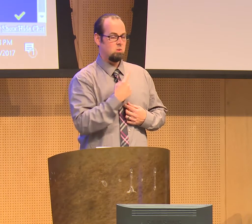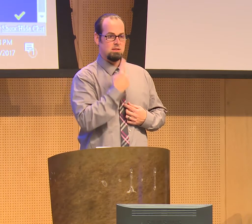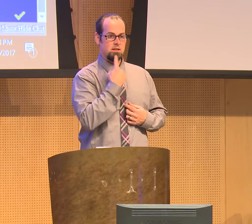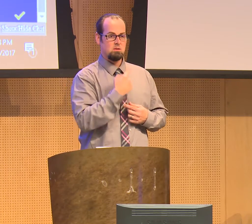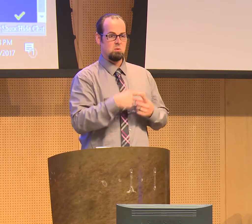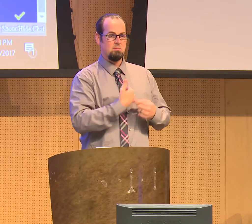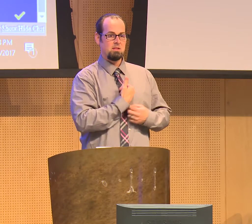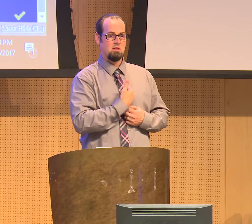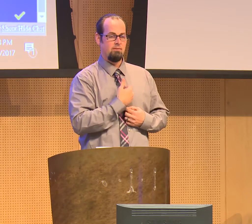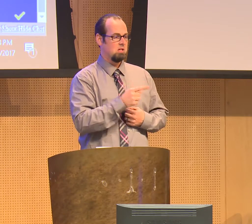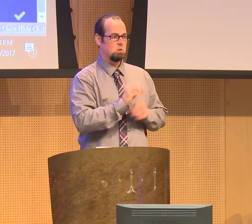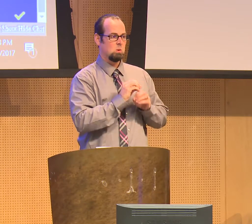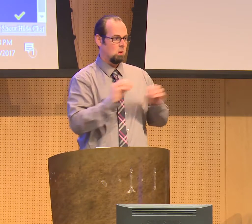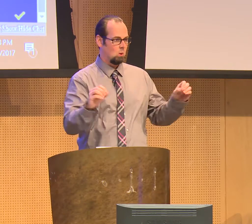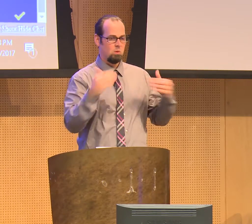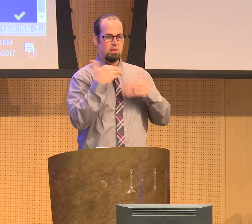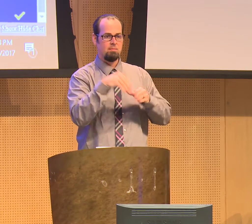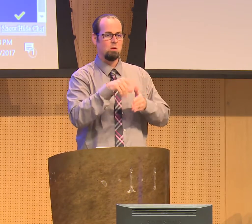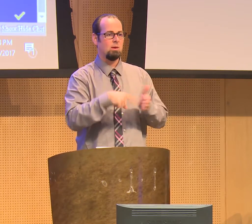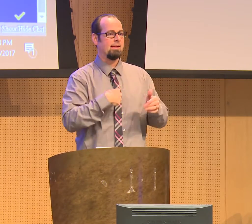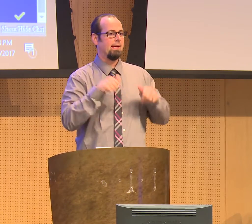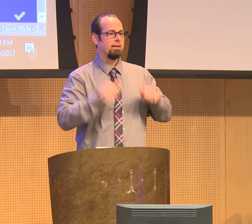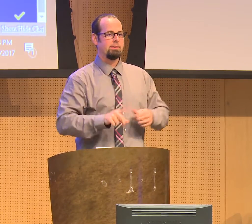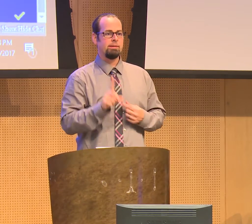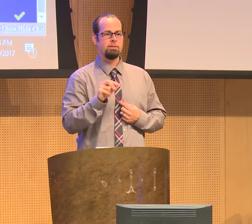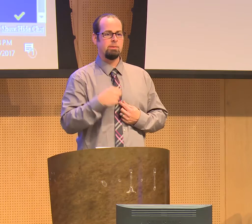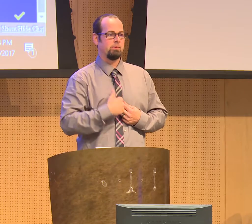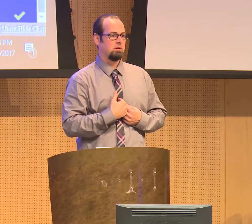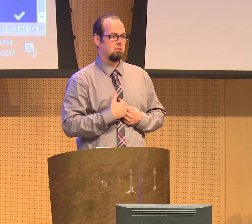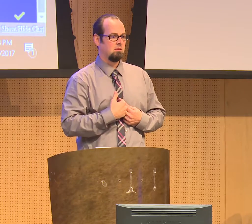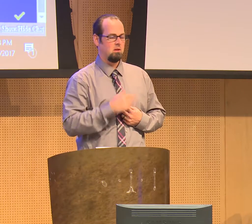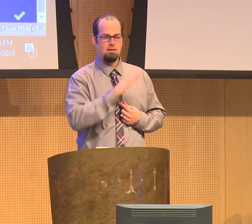I would always have to depend on myself, not limit myself.